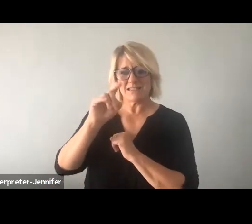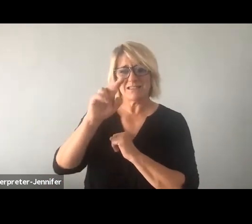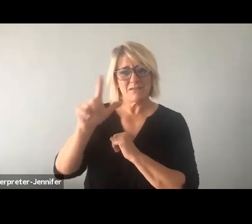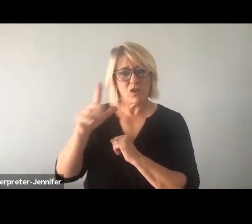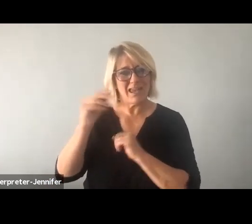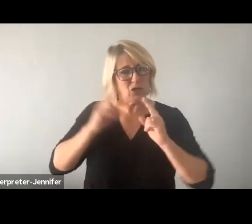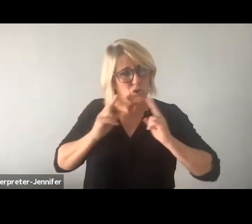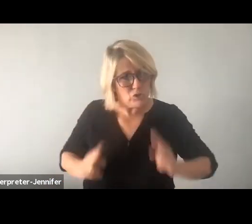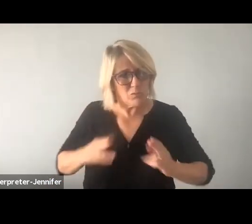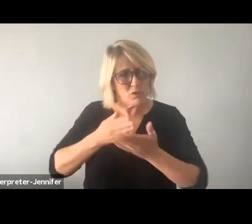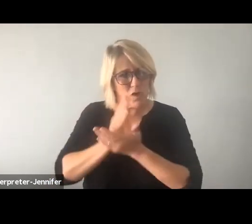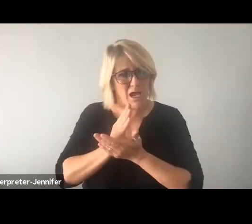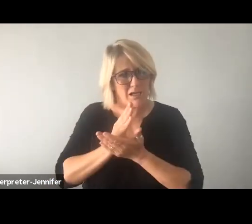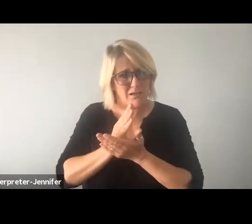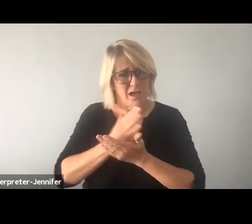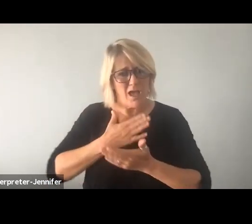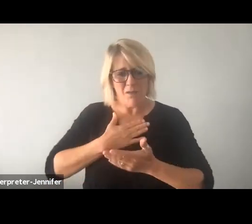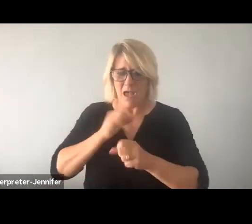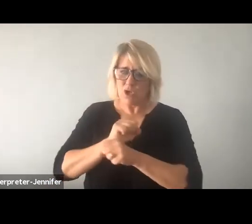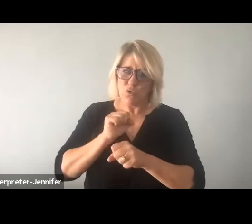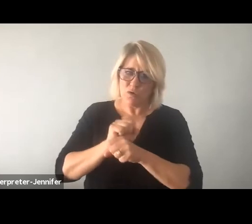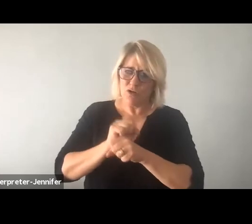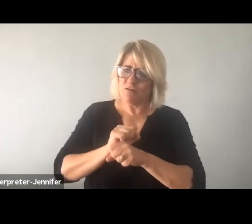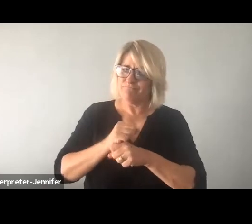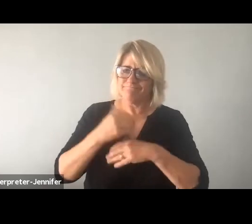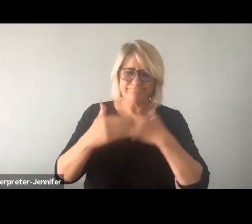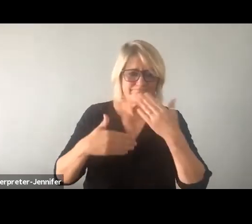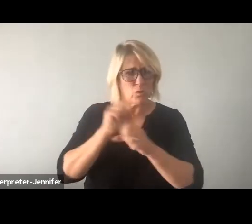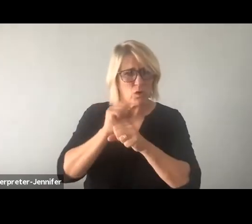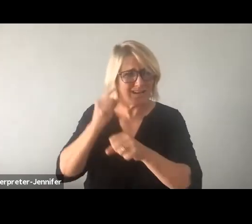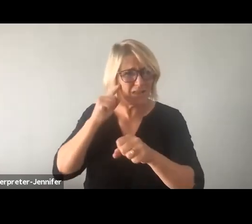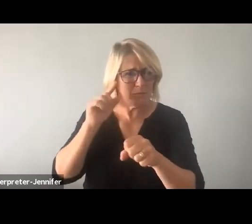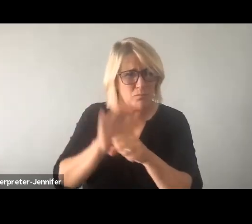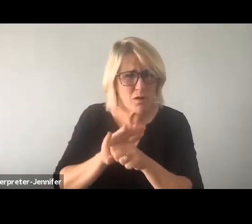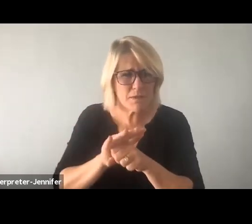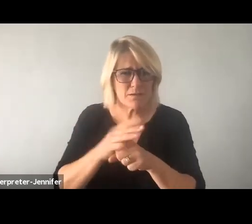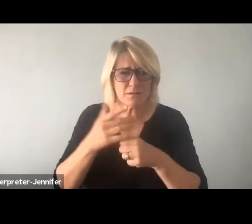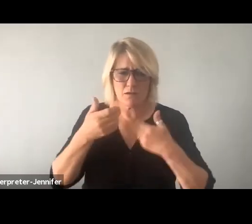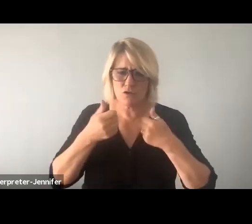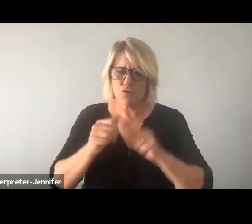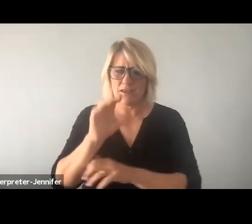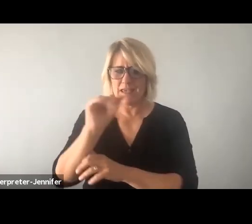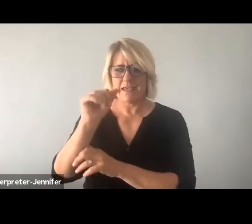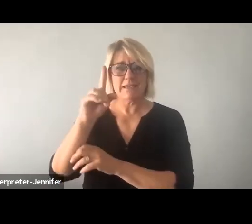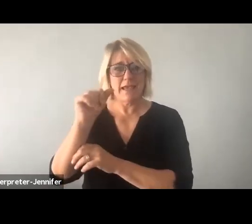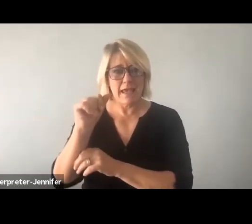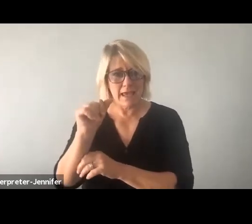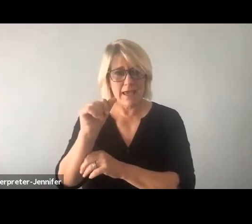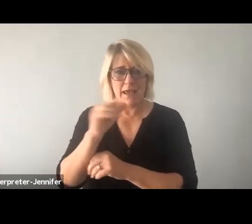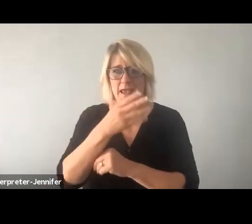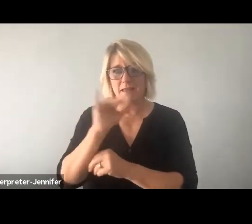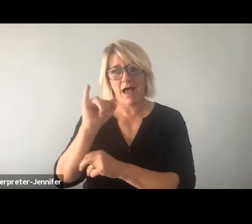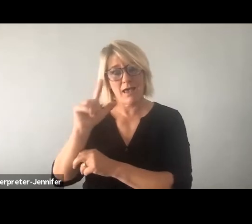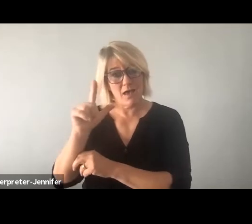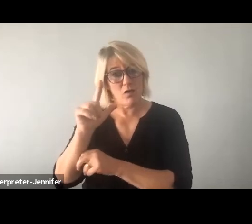spent much of my career working to make this promise enshrined in the ADA, which so many in the IL movement were a